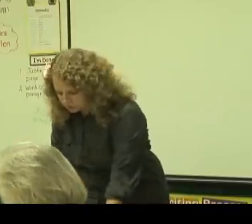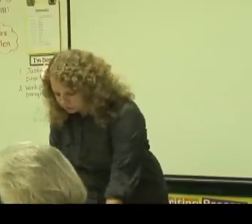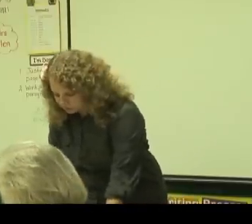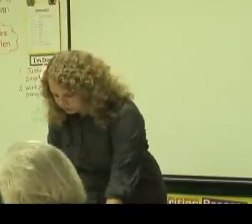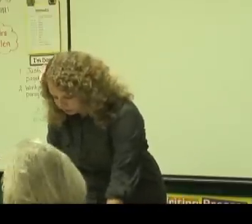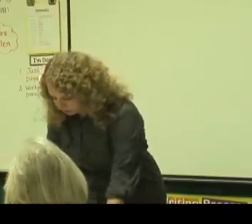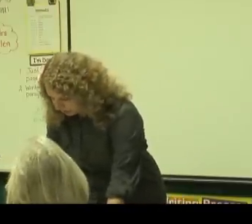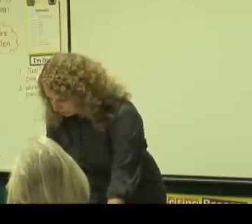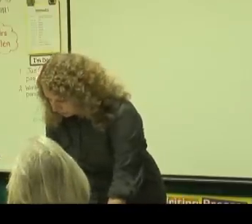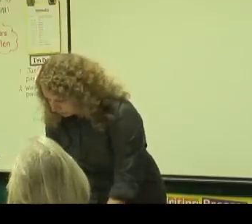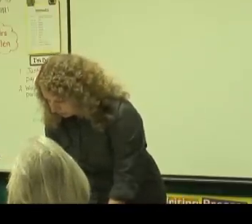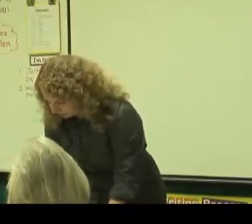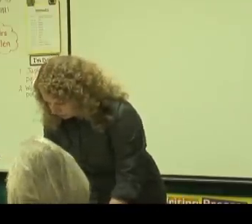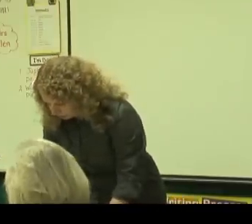So for page 34,